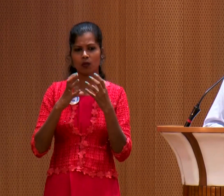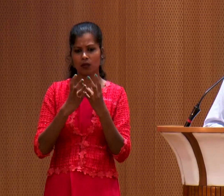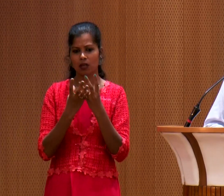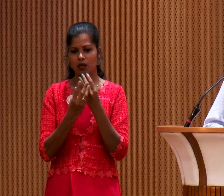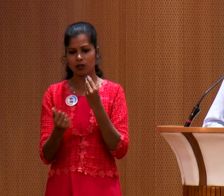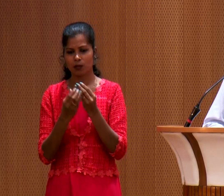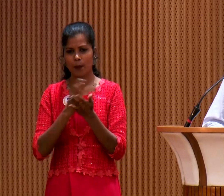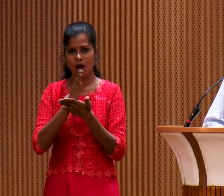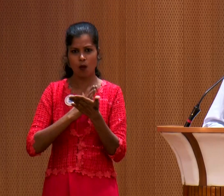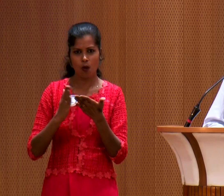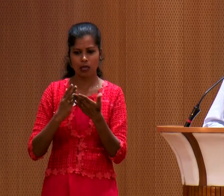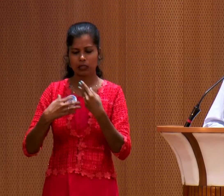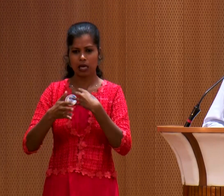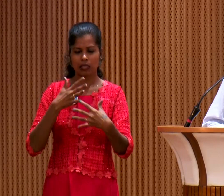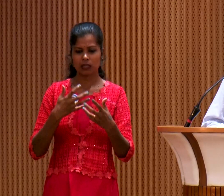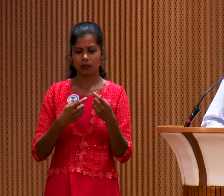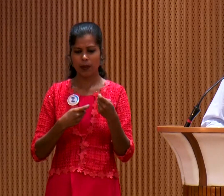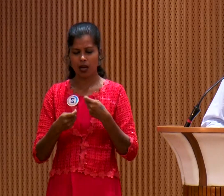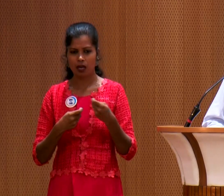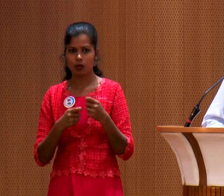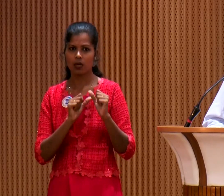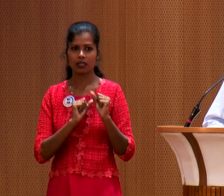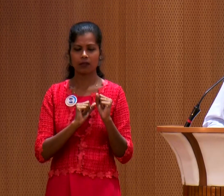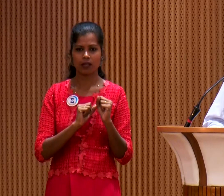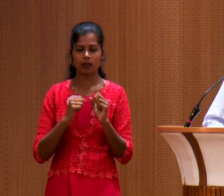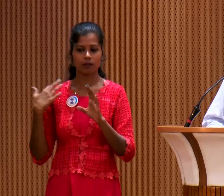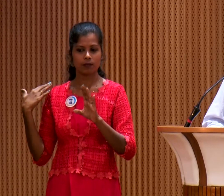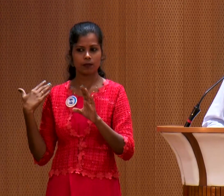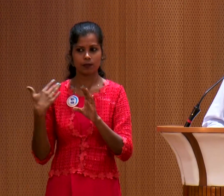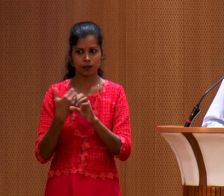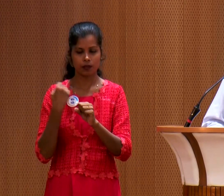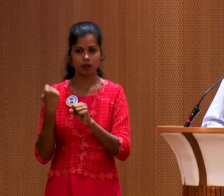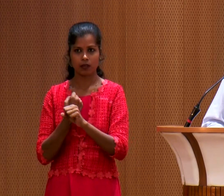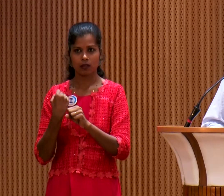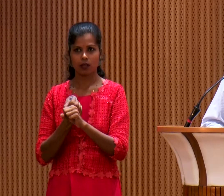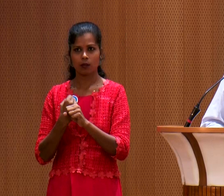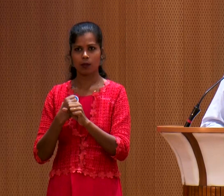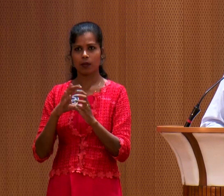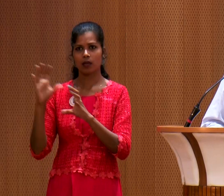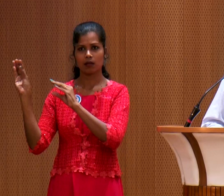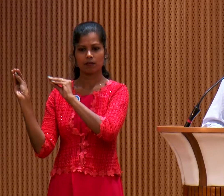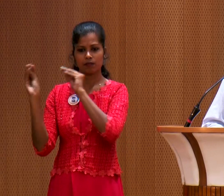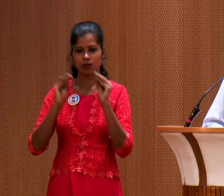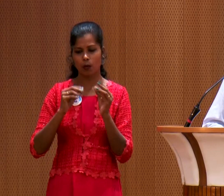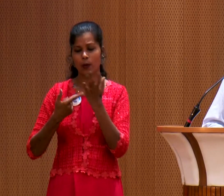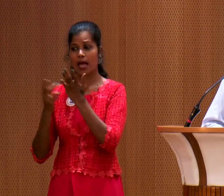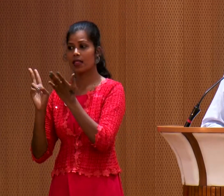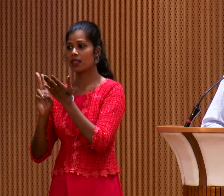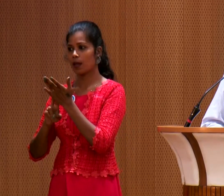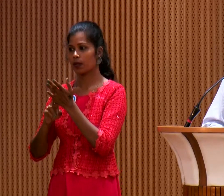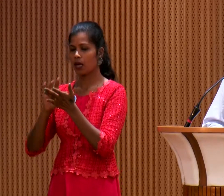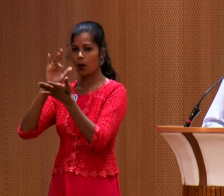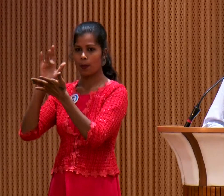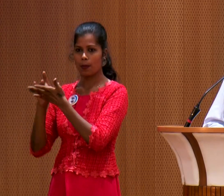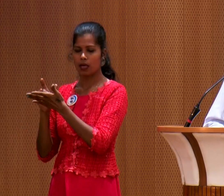and basically handle it. But over the years, the exporters in Tamil Nadu basically have